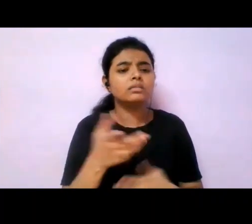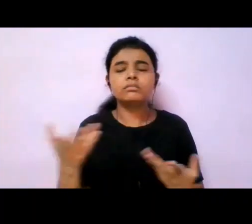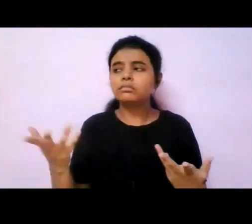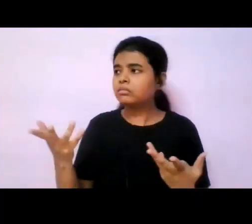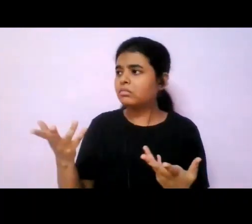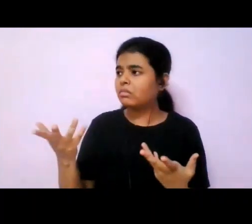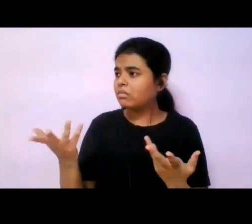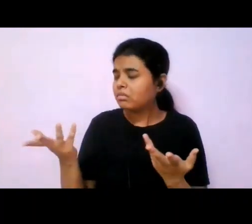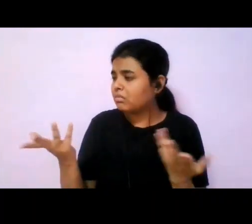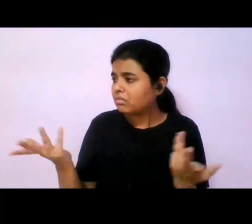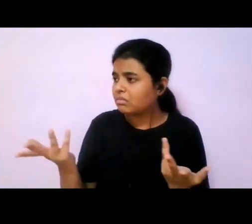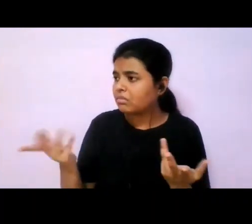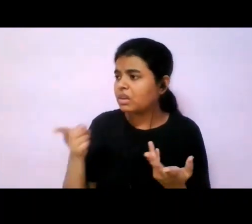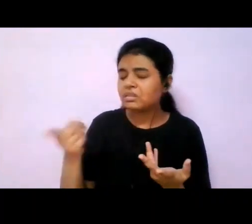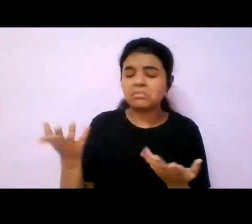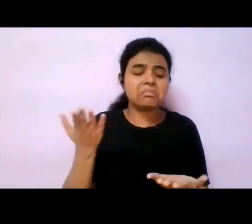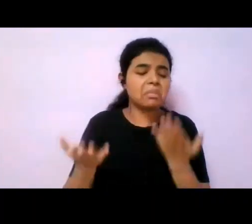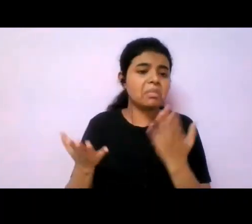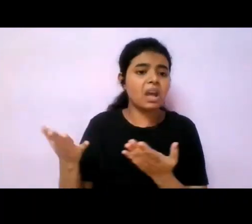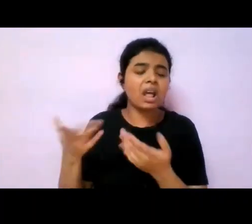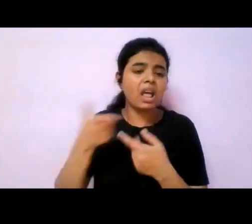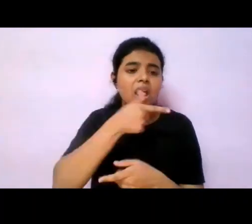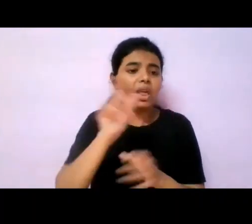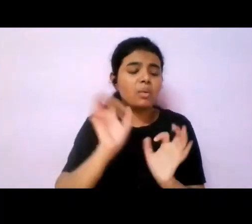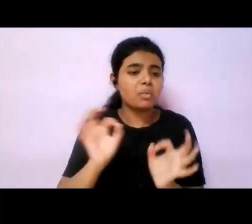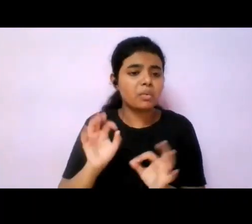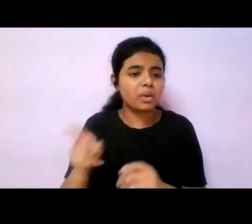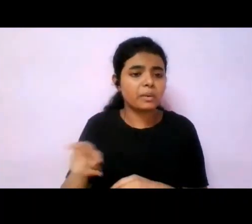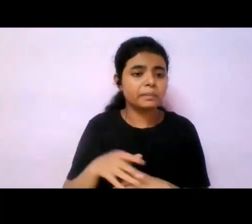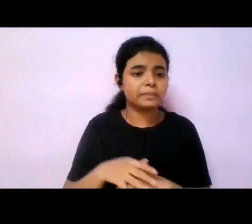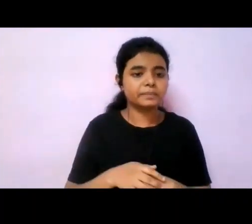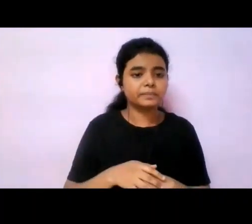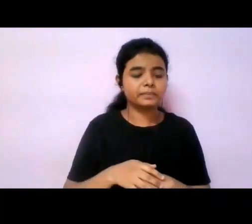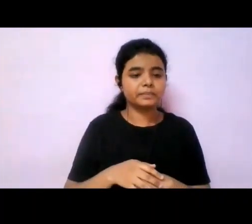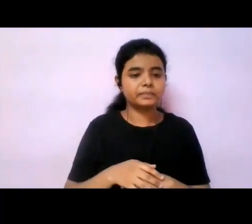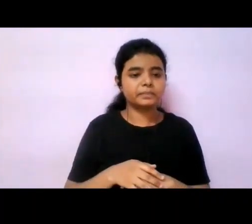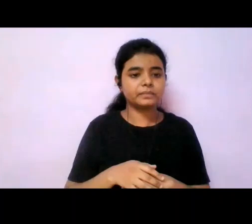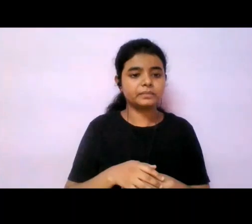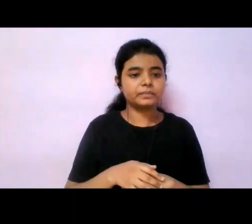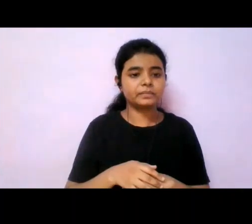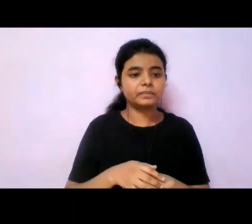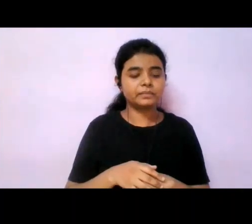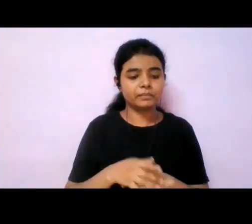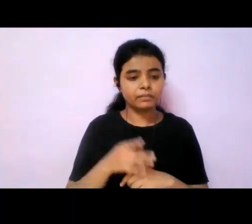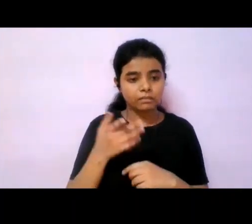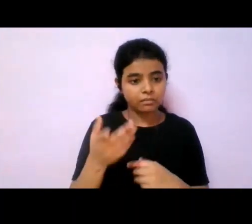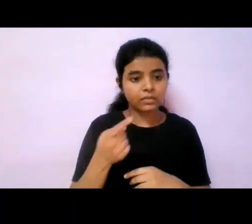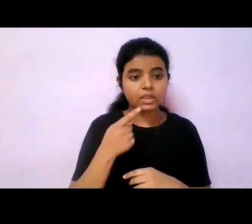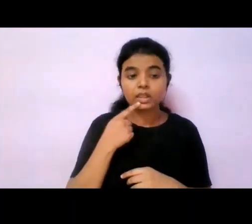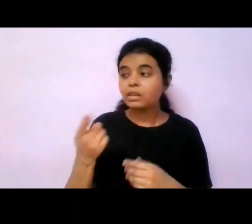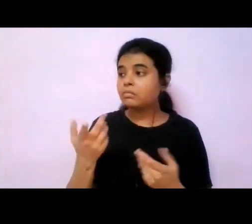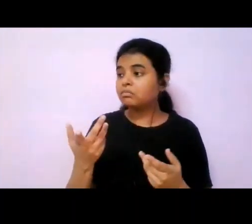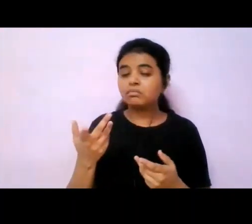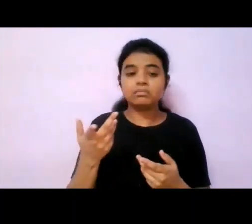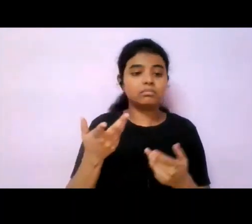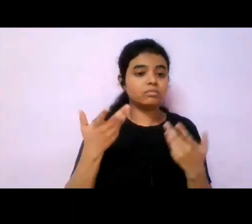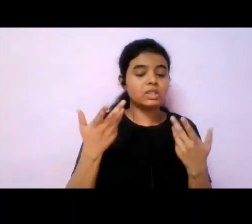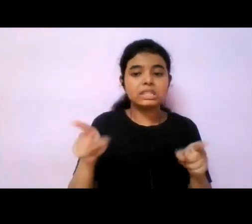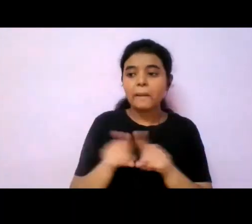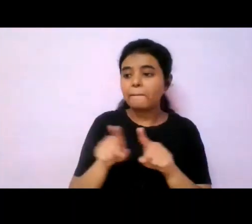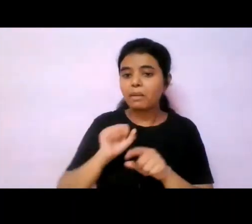continues, sipping from his can of cola, that she went to bingo on Thursday night and got back home after the